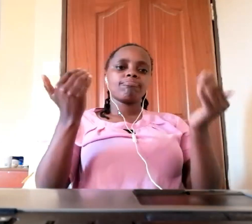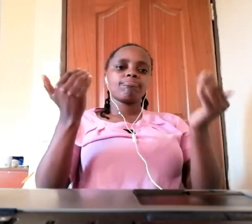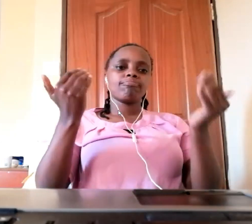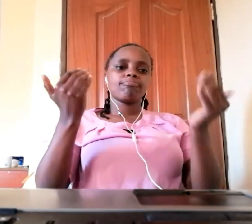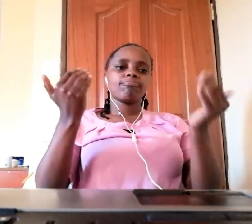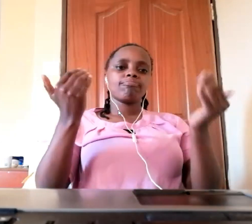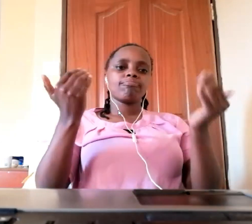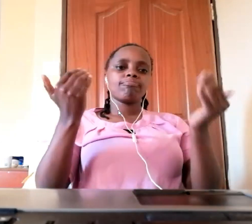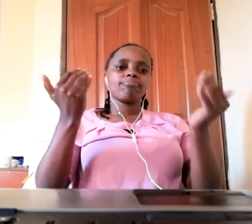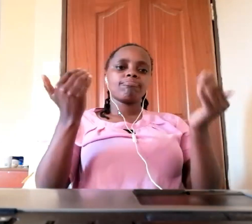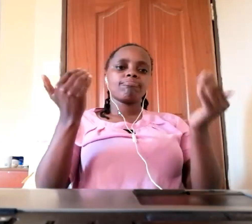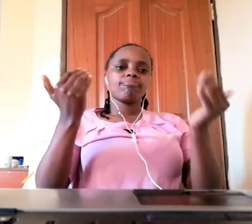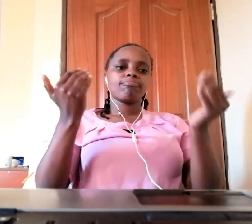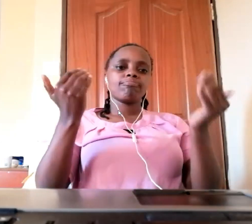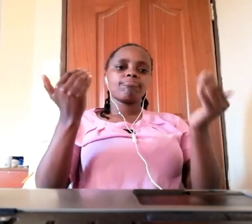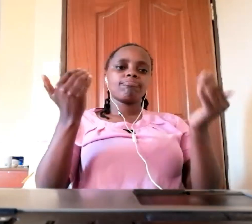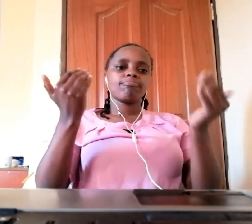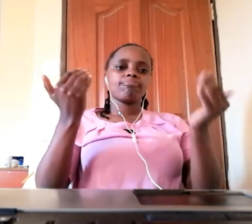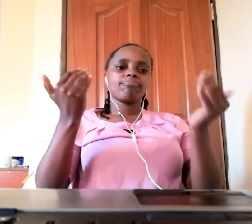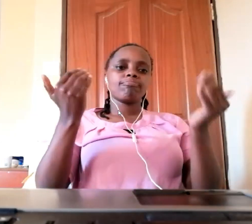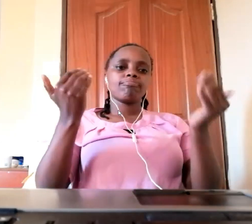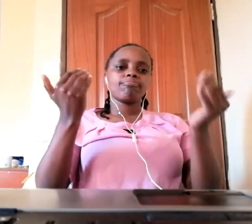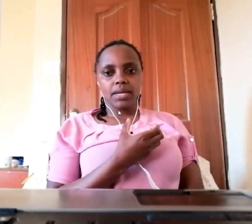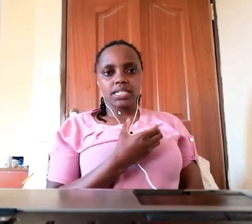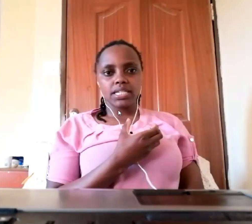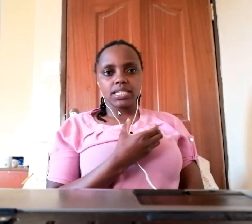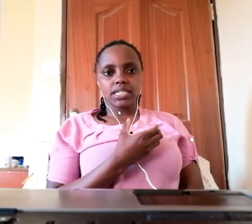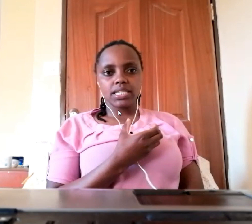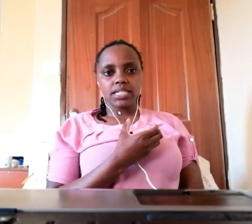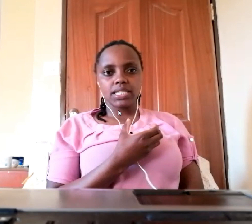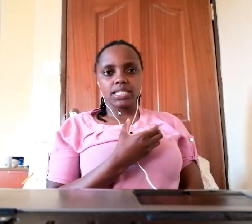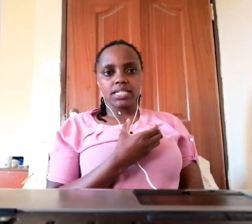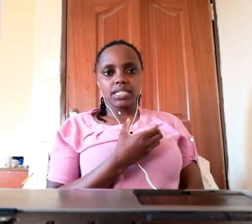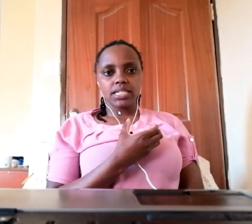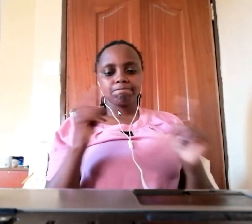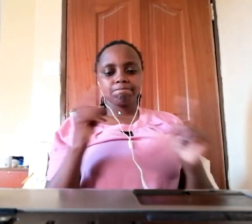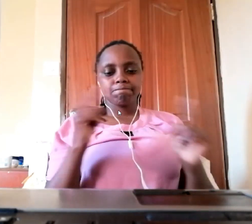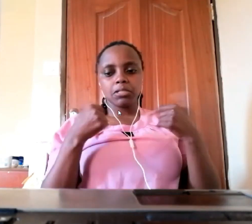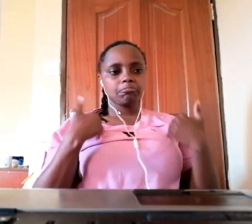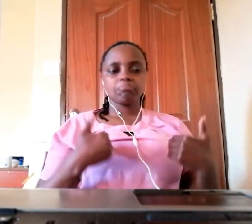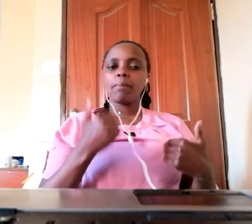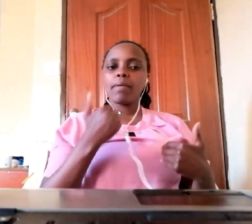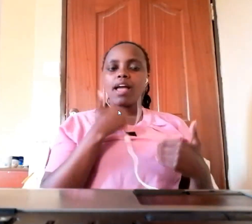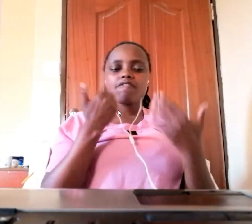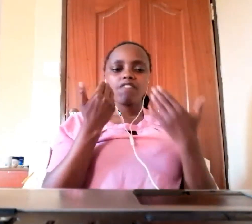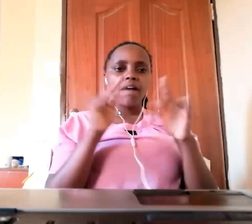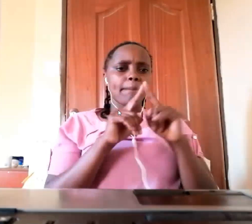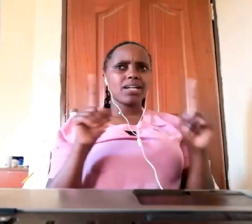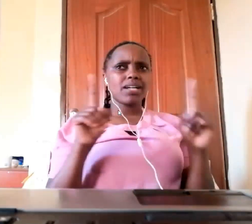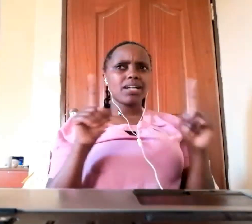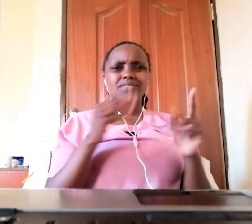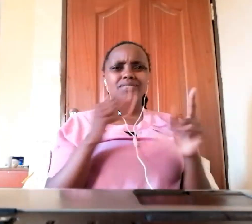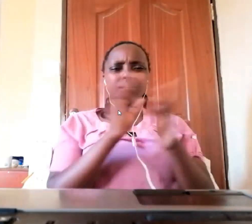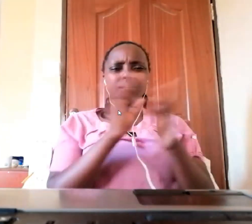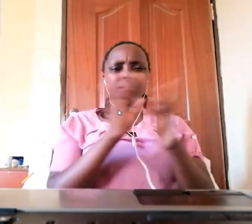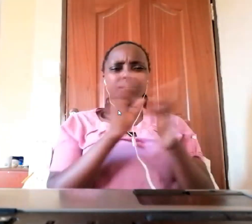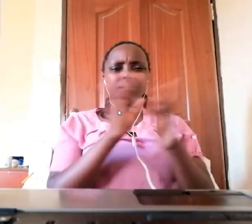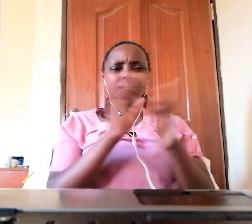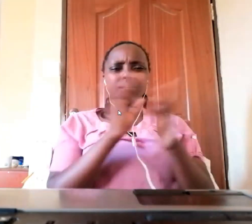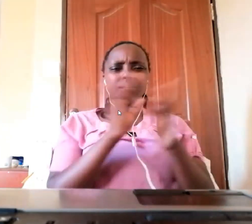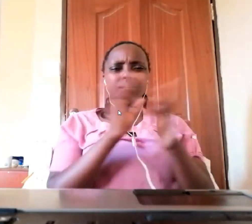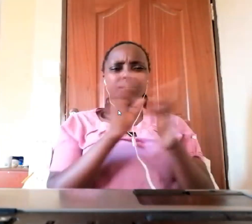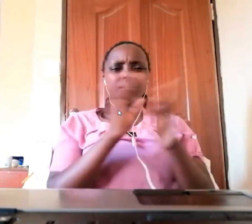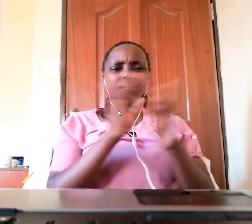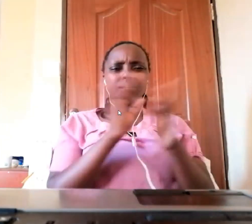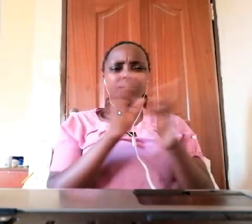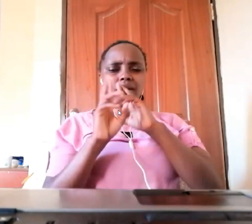with the African Committee of Experts on the Right and Welfare of the Child. Briefly from my side, that's what I have. But on some of the questions on combined reports